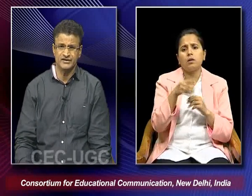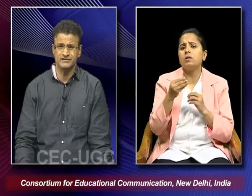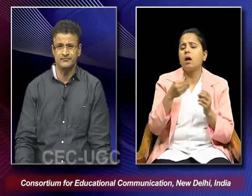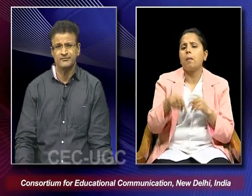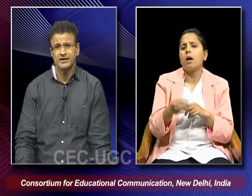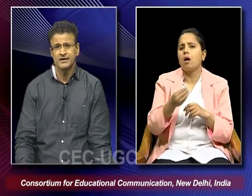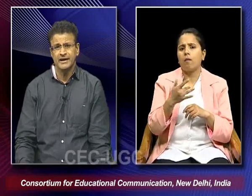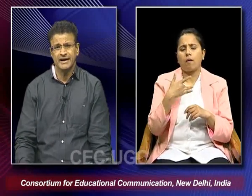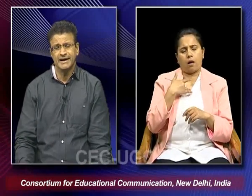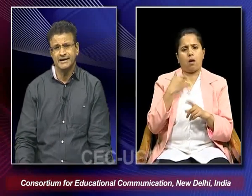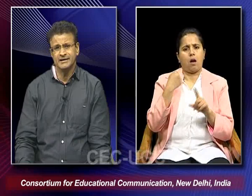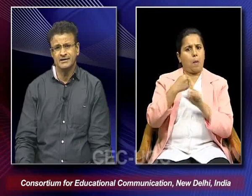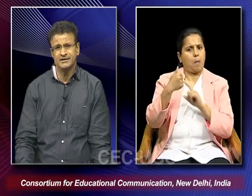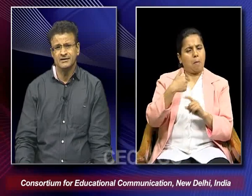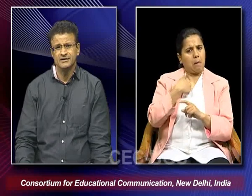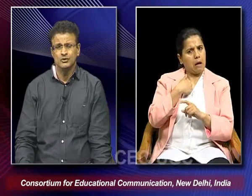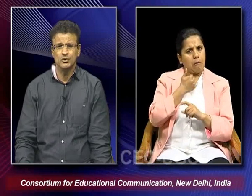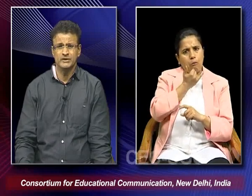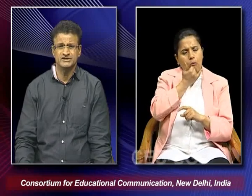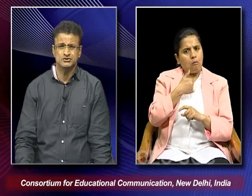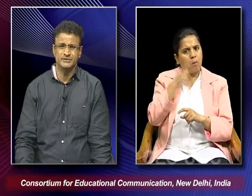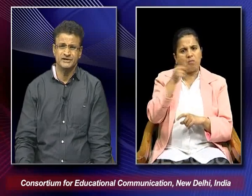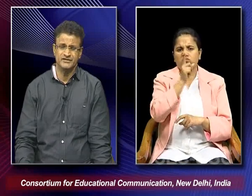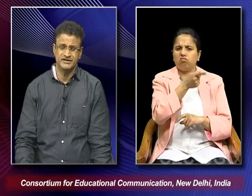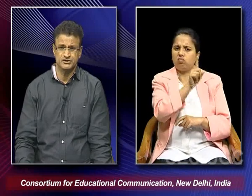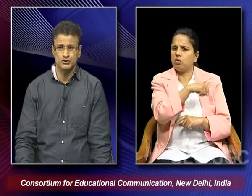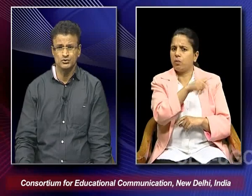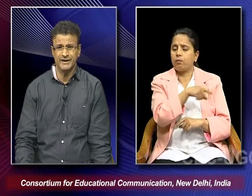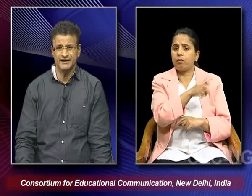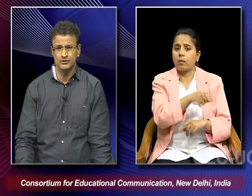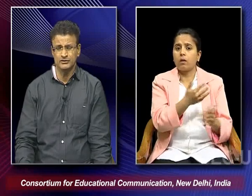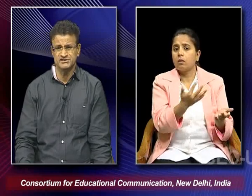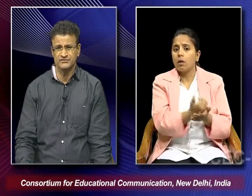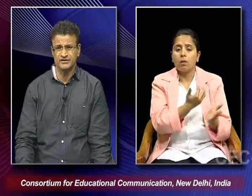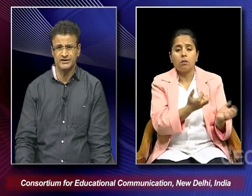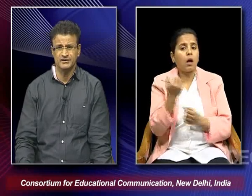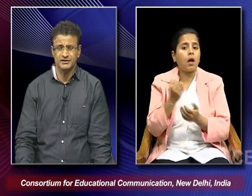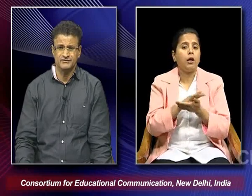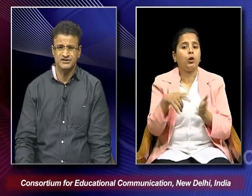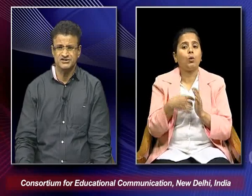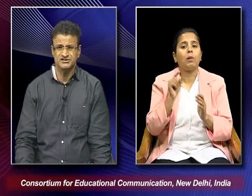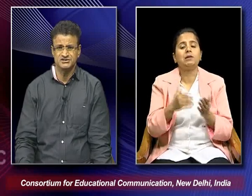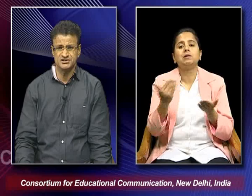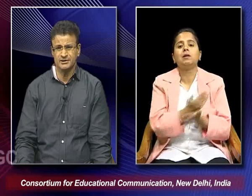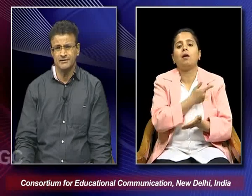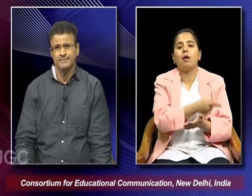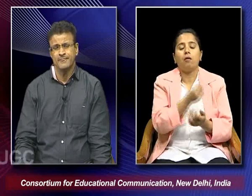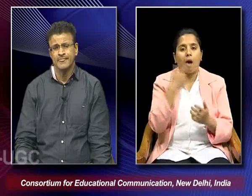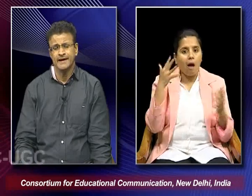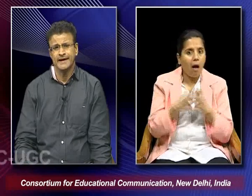of a victim, and who is to be in a way rescued by hero in some way when she is in